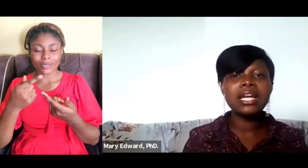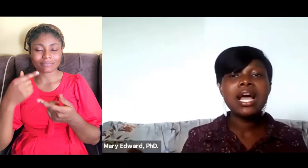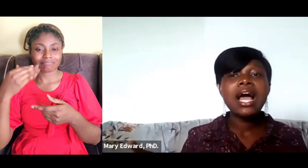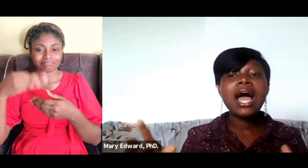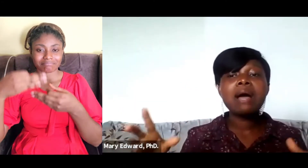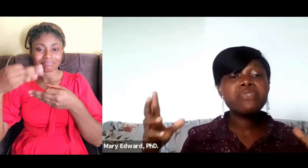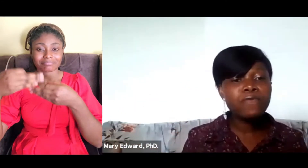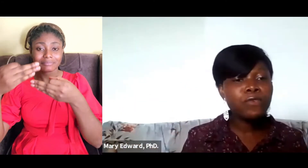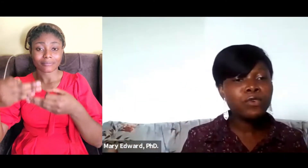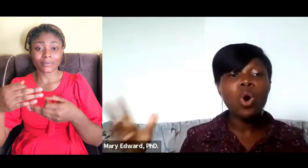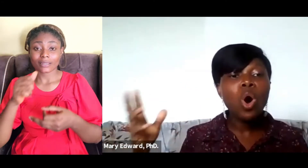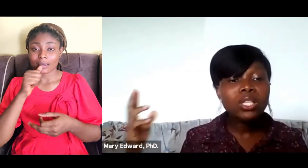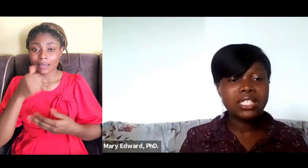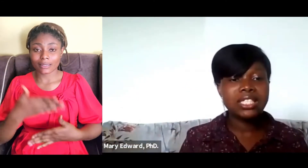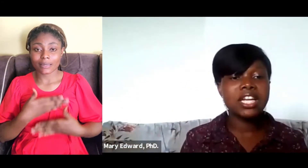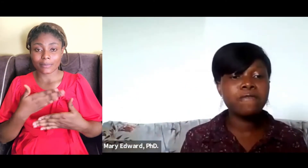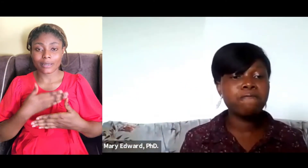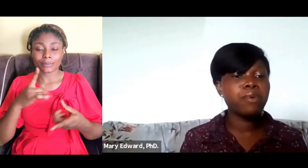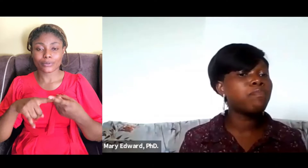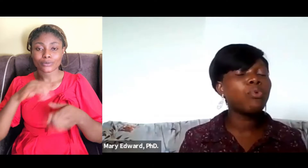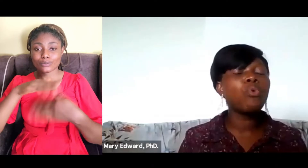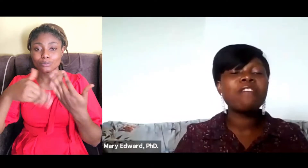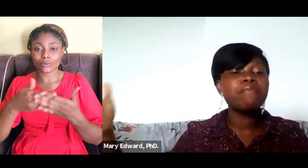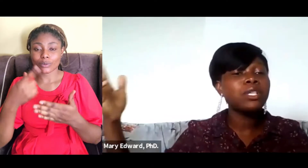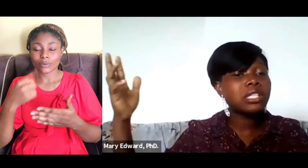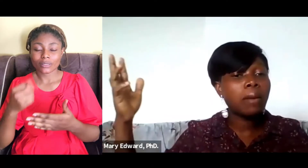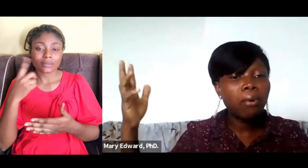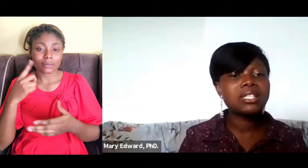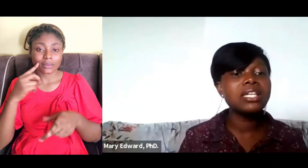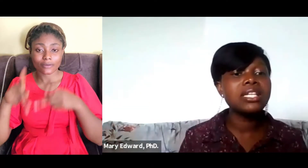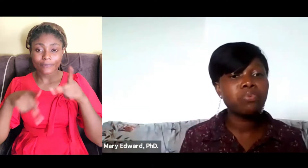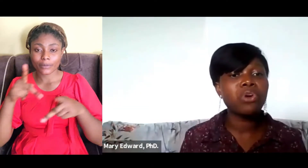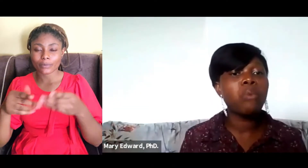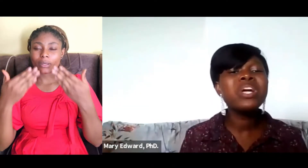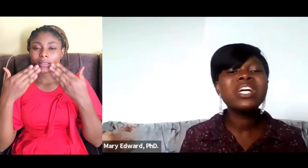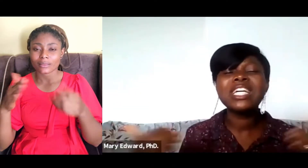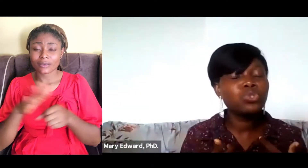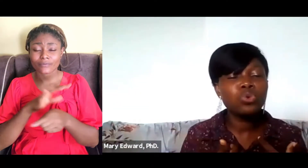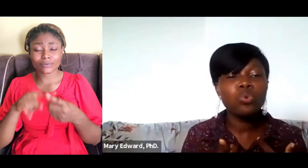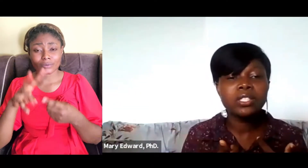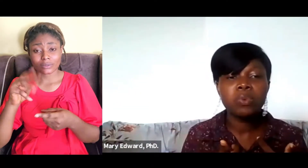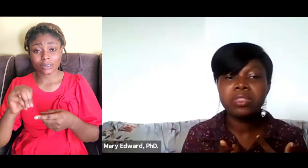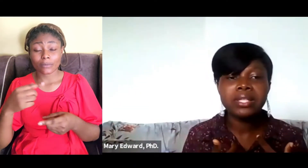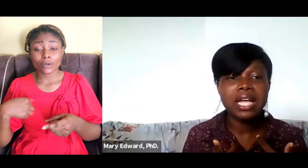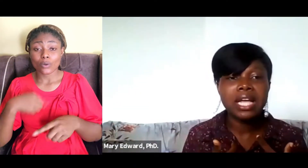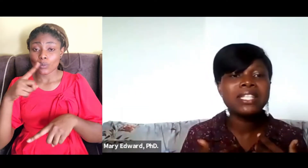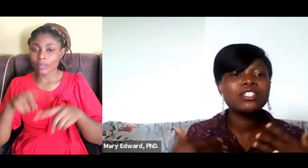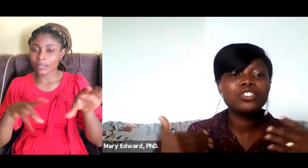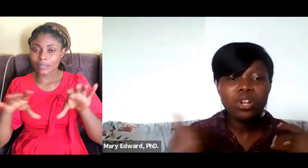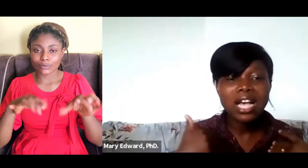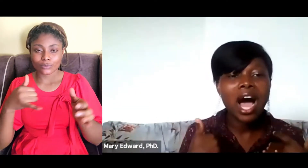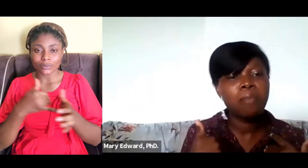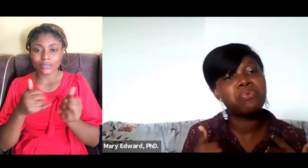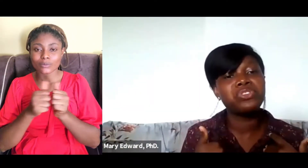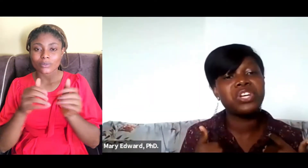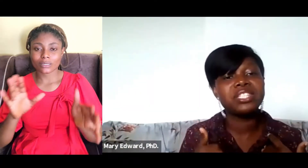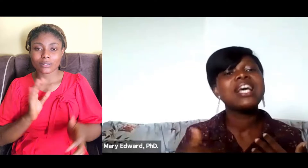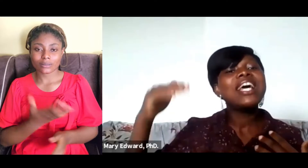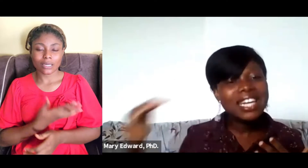going. And I am thankful to all the deaf people who have been supporting this program. We cannot do it without them. It is